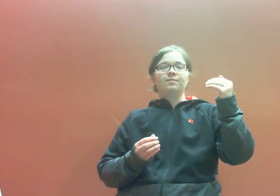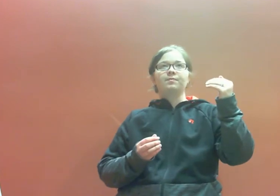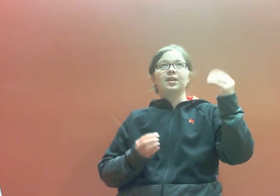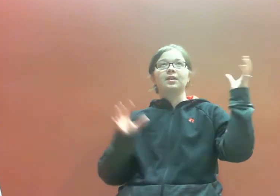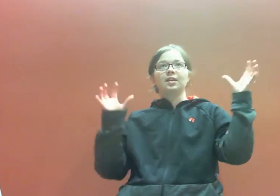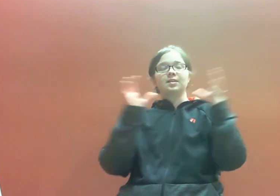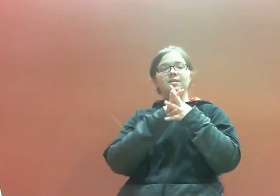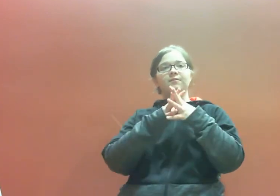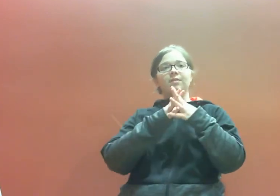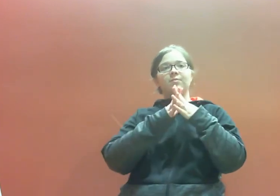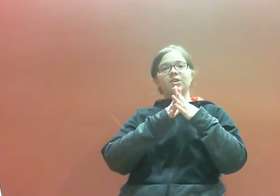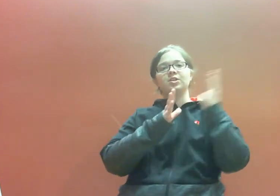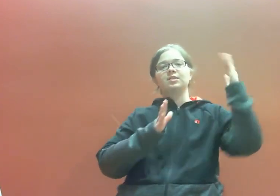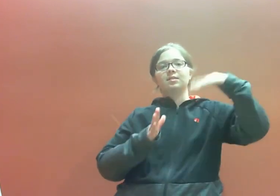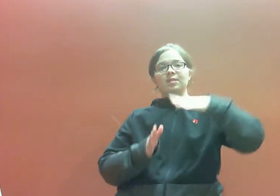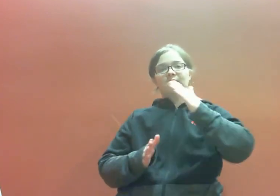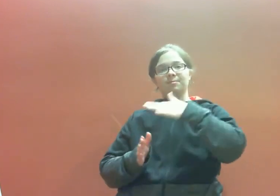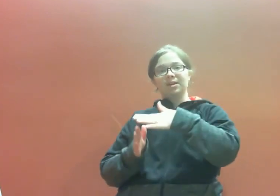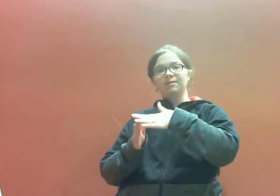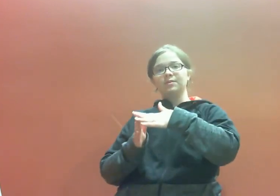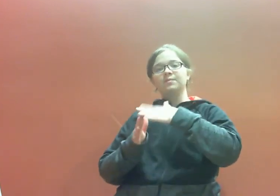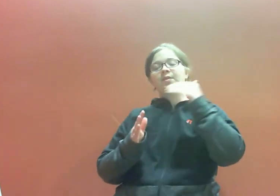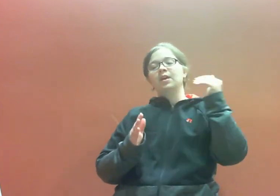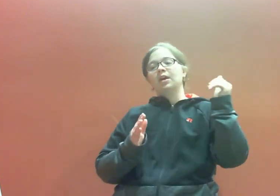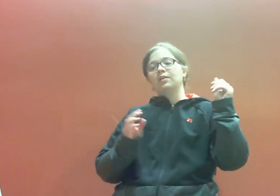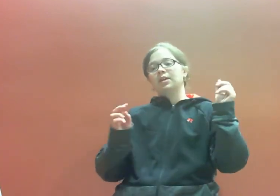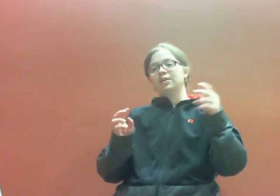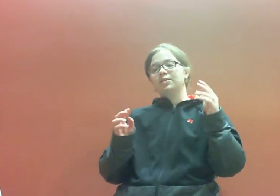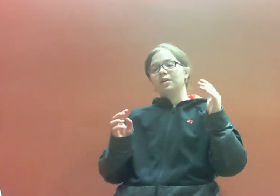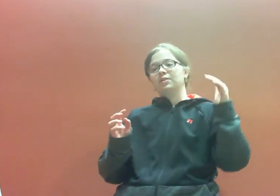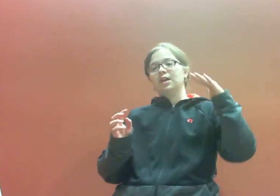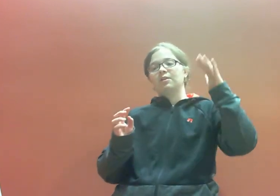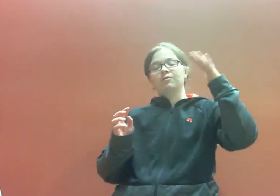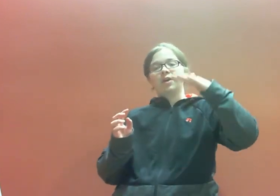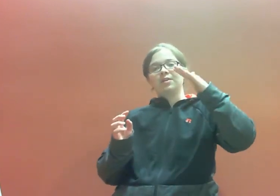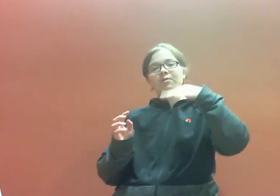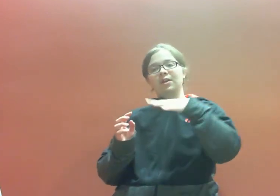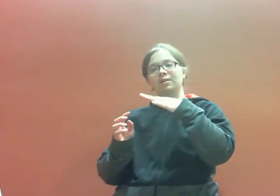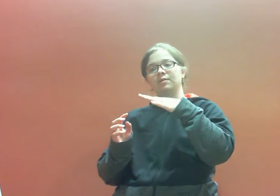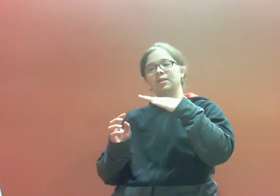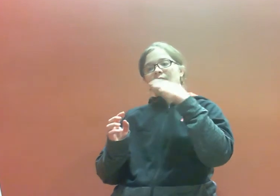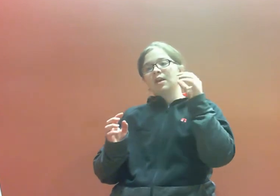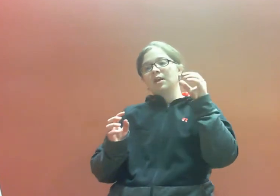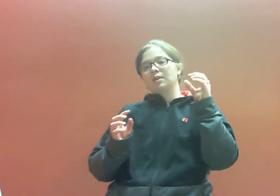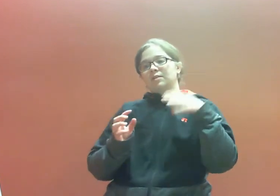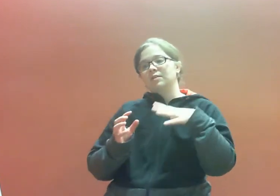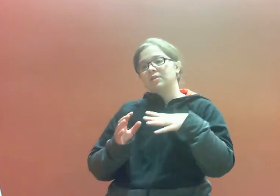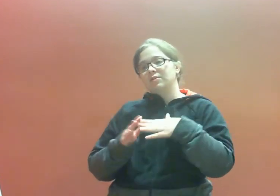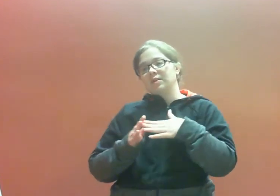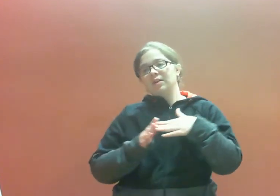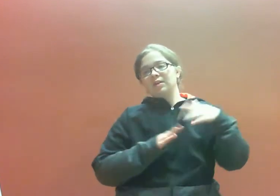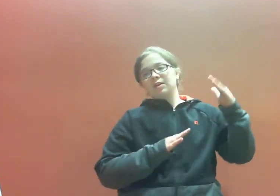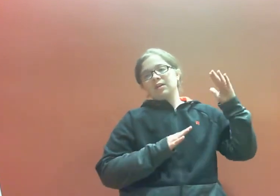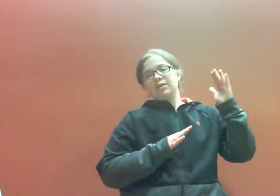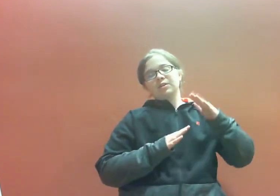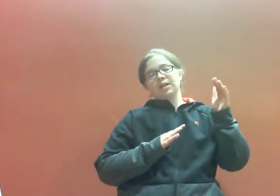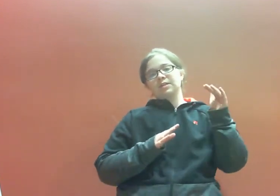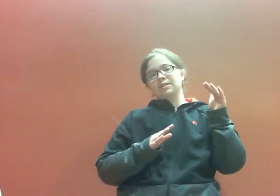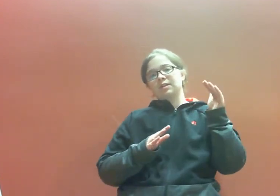it collects the vibrations and then makes waves, and the hair cells kind of ride the waves. And as they're doing that, it irritates the